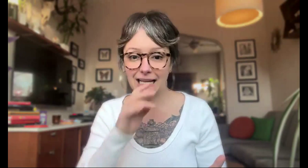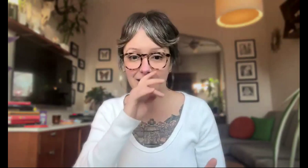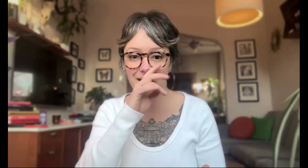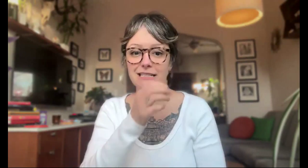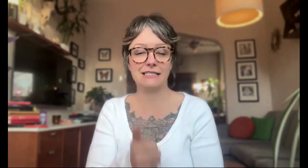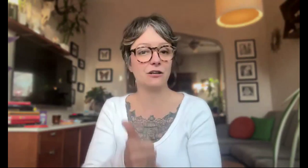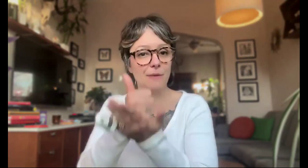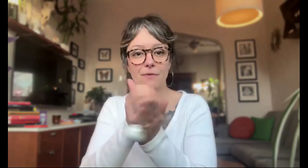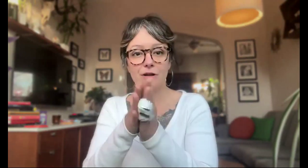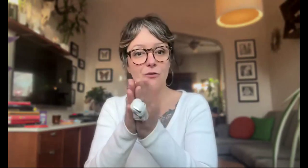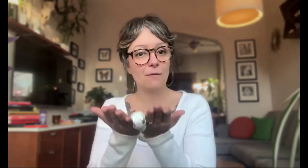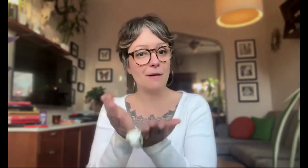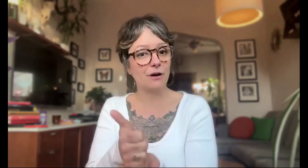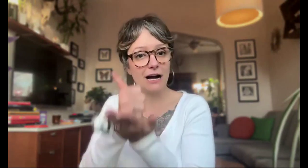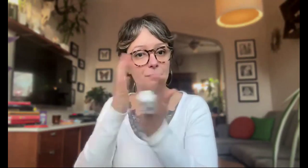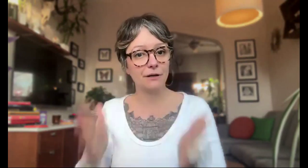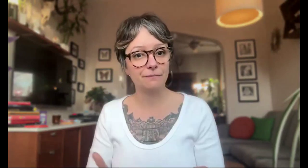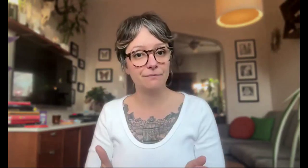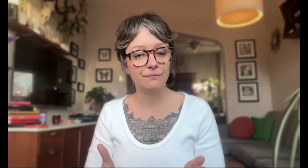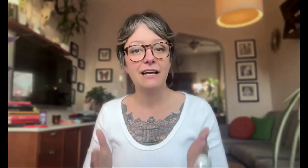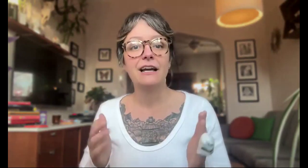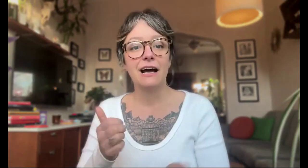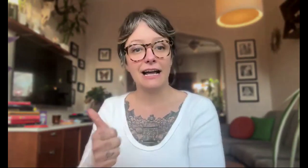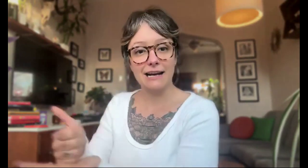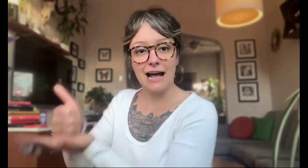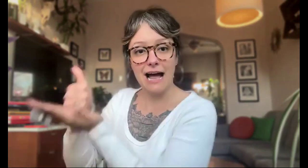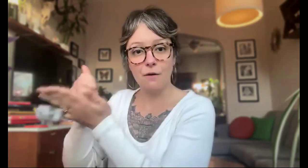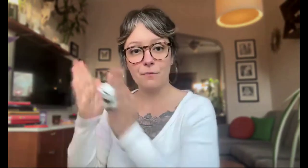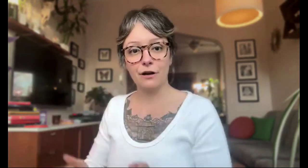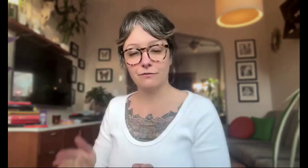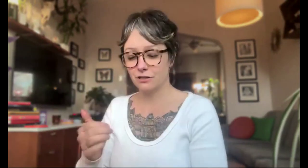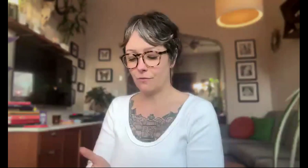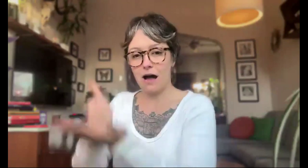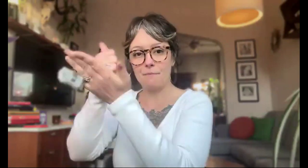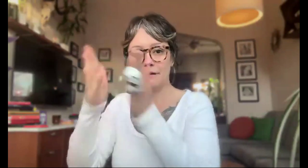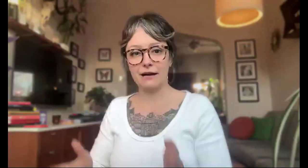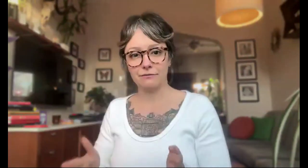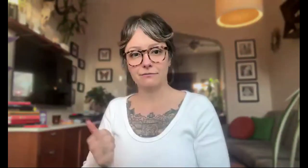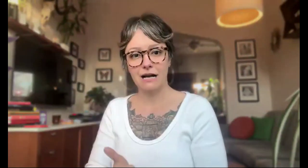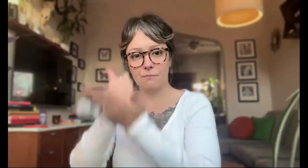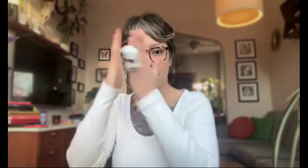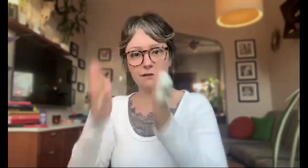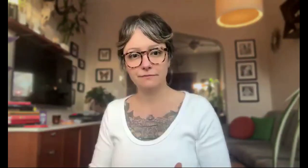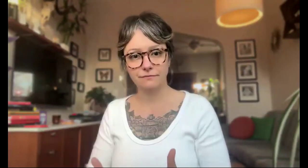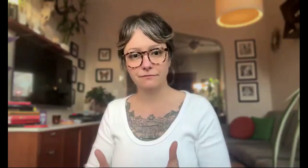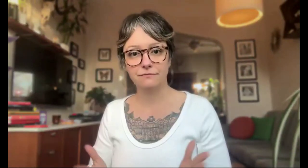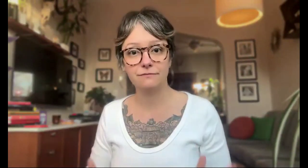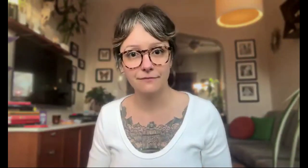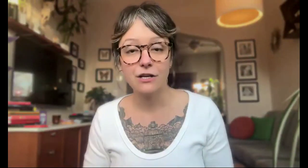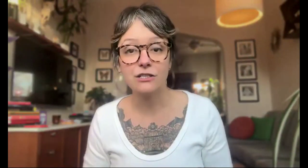Exactly right, Stacy. You are my book helper. Again, helper. Just go up and down. Helper. So